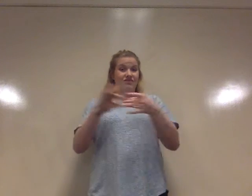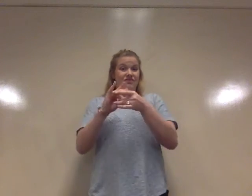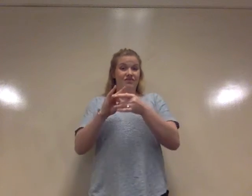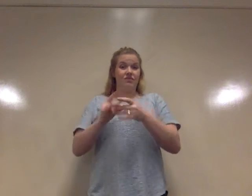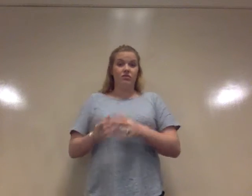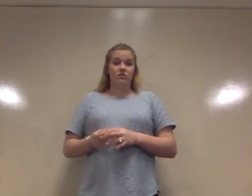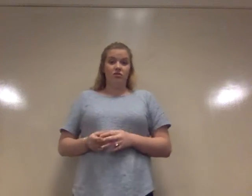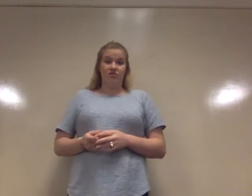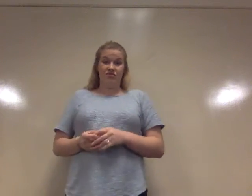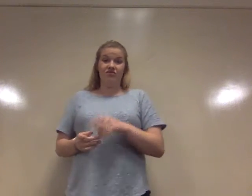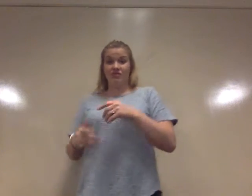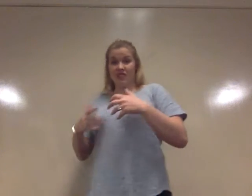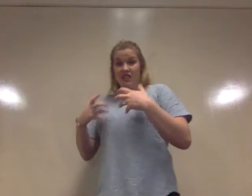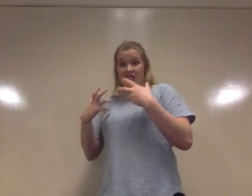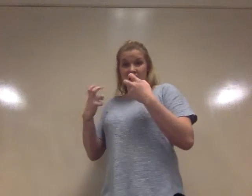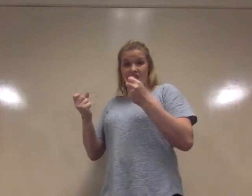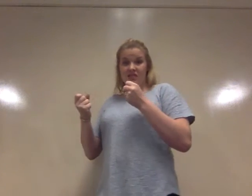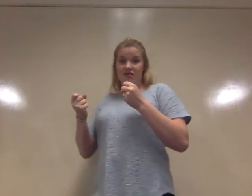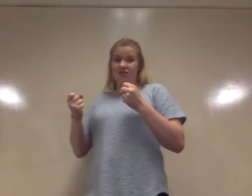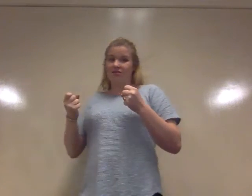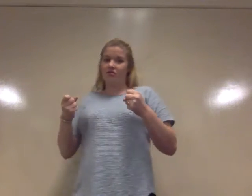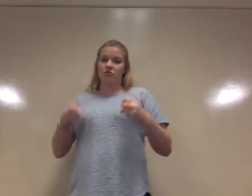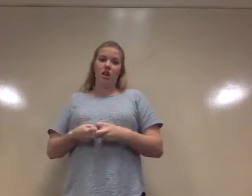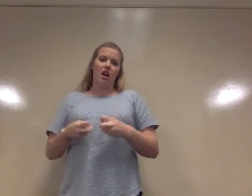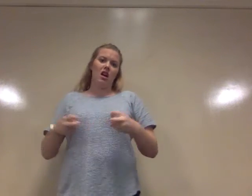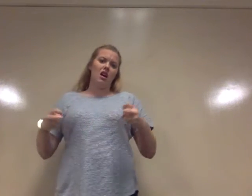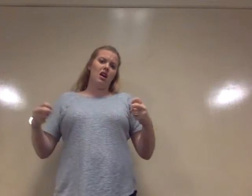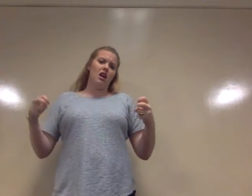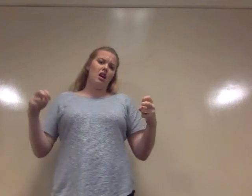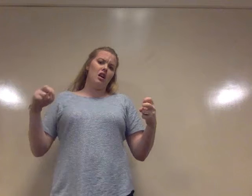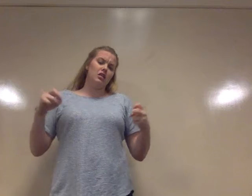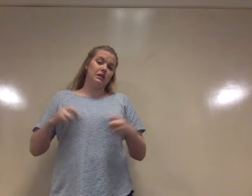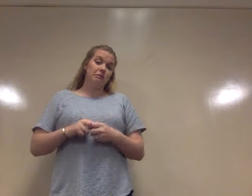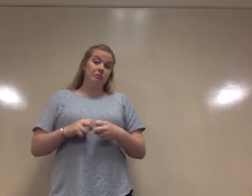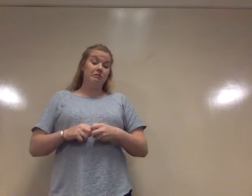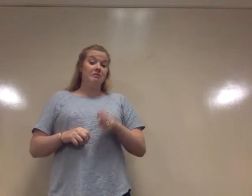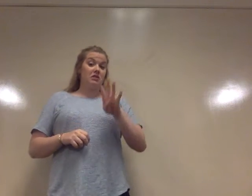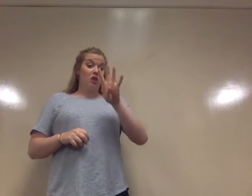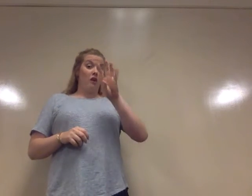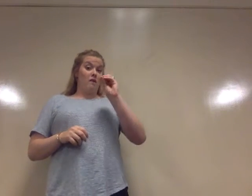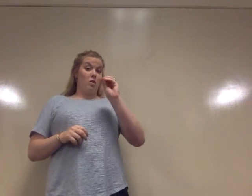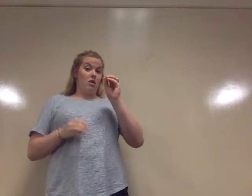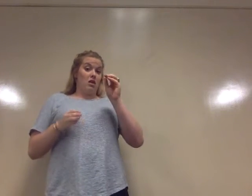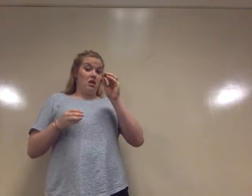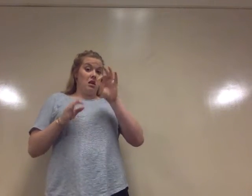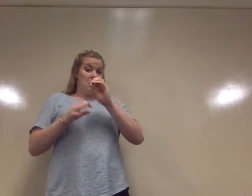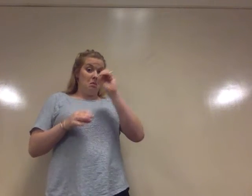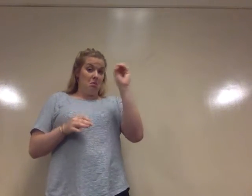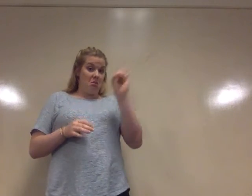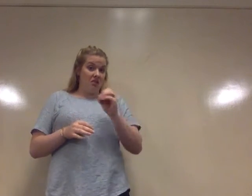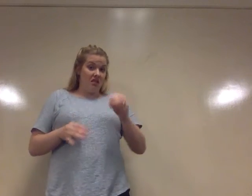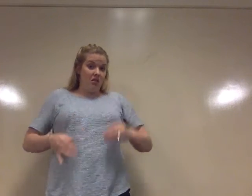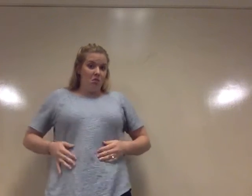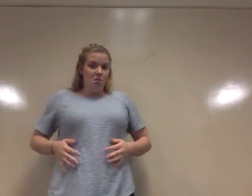massive health crisis. No less than 40% of Americans today are obese, and about half of us are taking some form